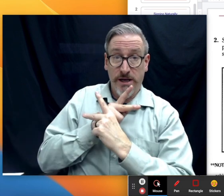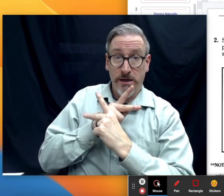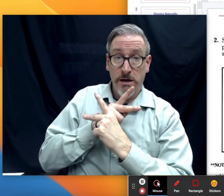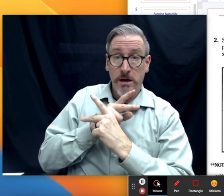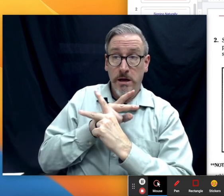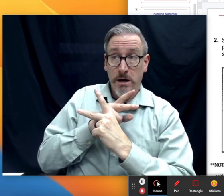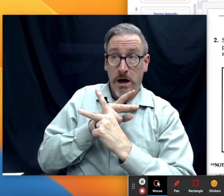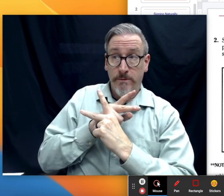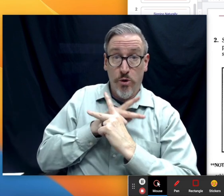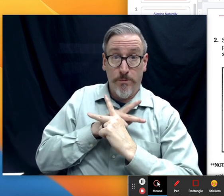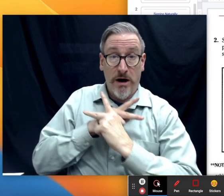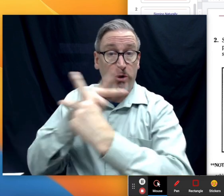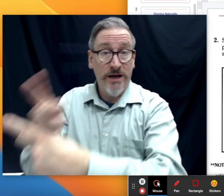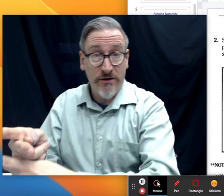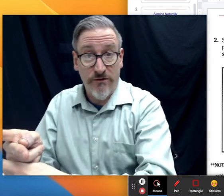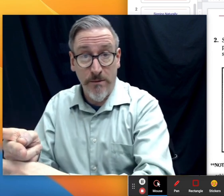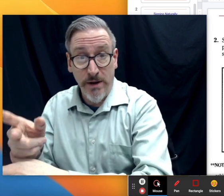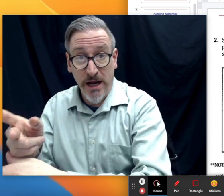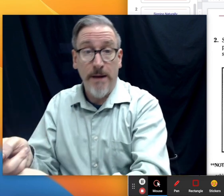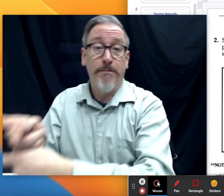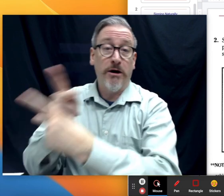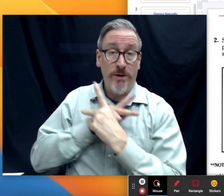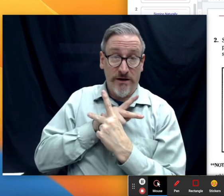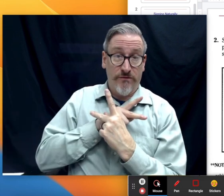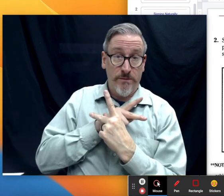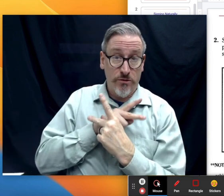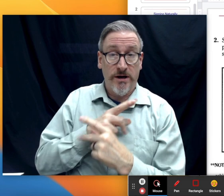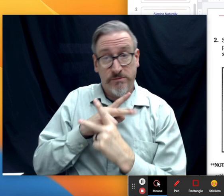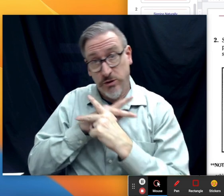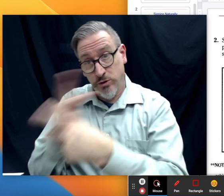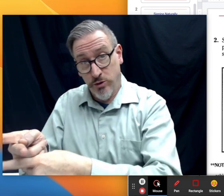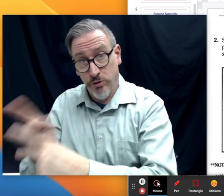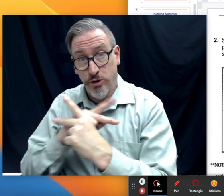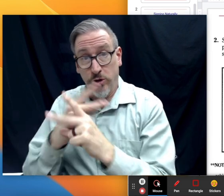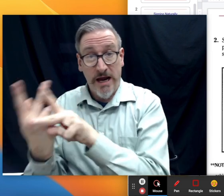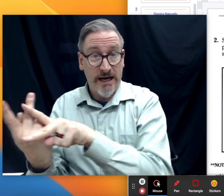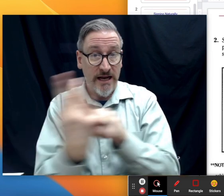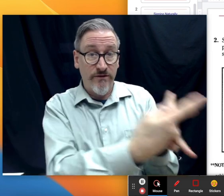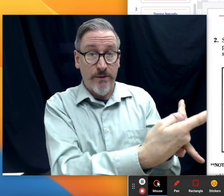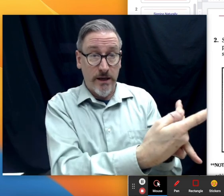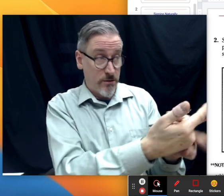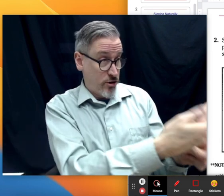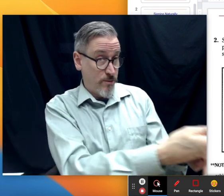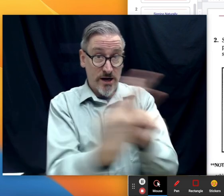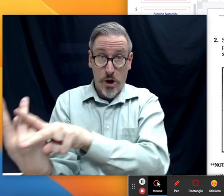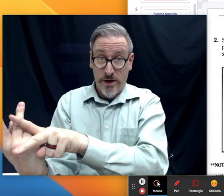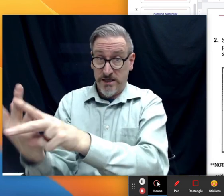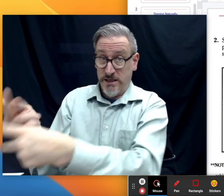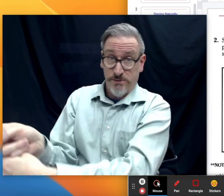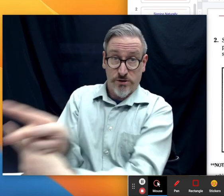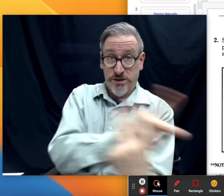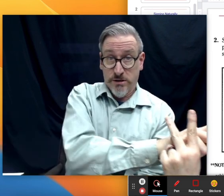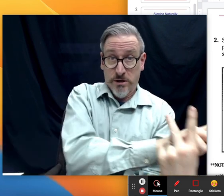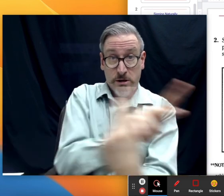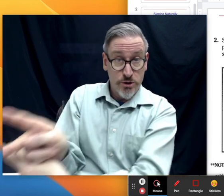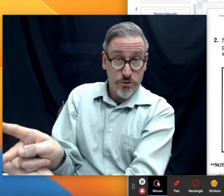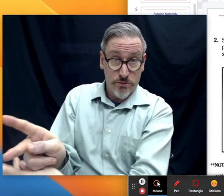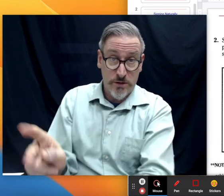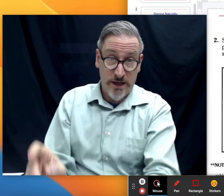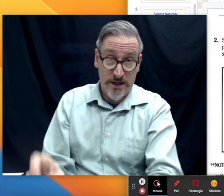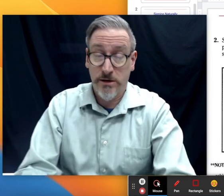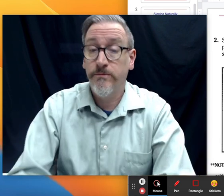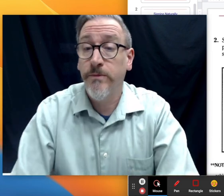it to me, you're borrowing it from me, I'm borrowing it from you. Right? So shoo, shoo. And it can even be, do you mind loaning it to this person?